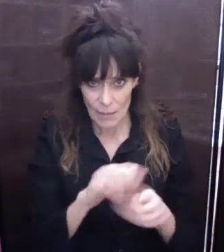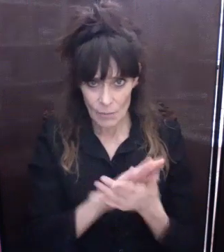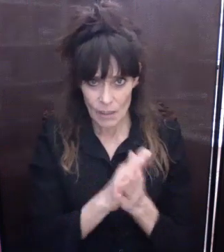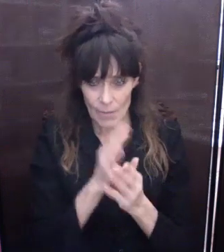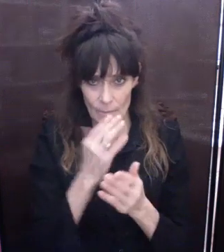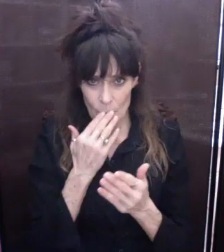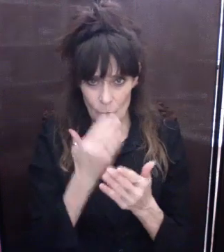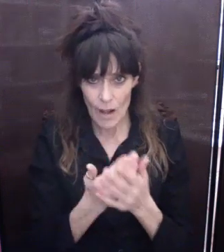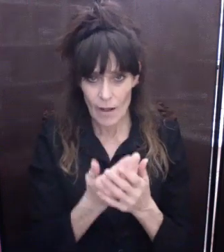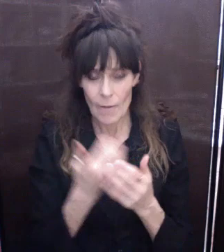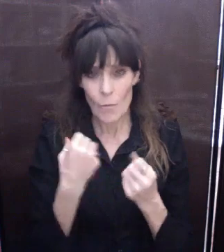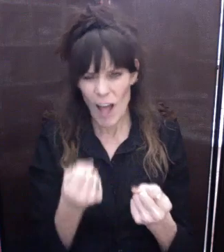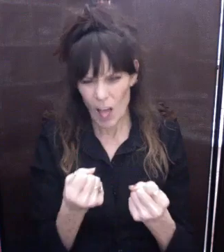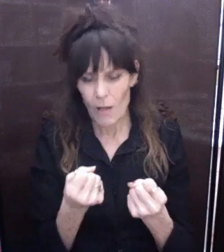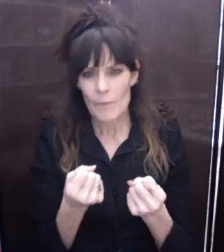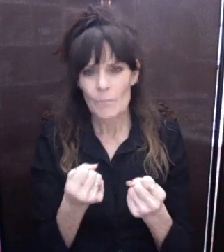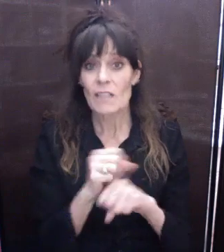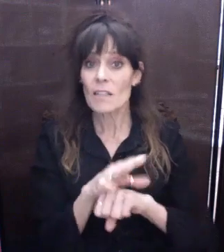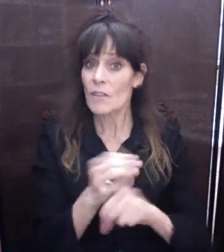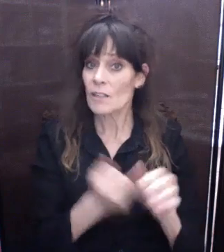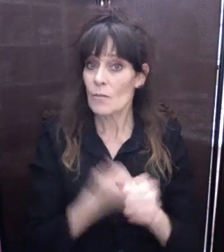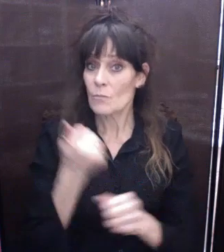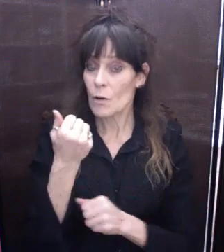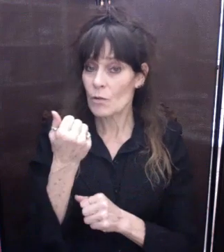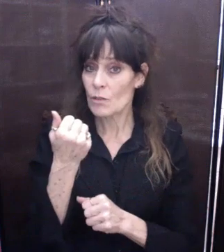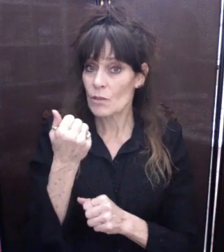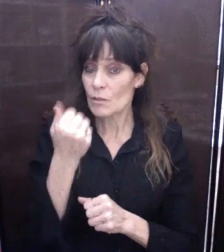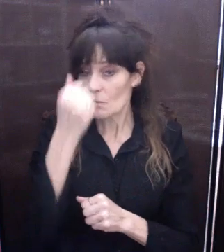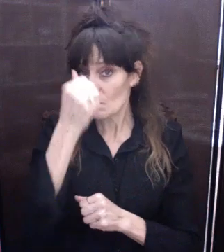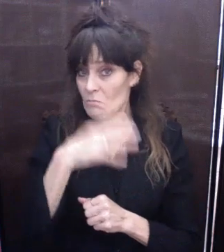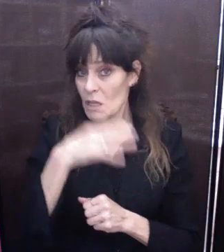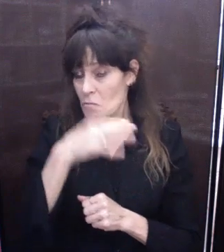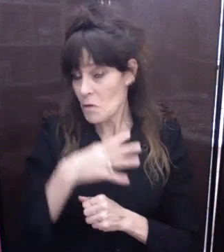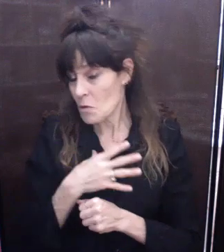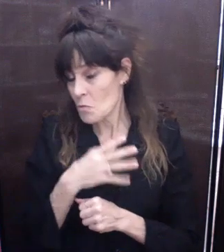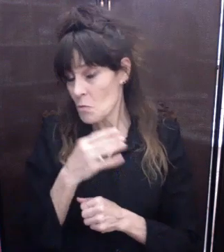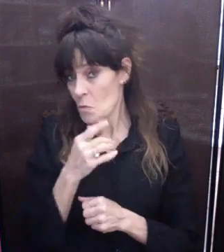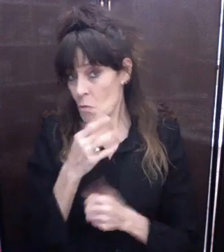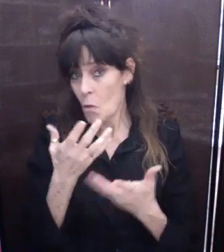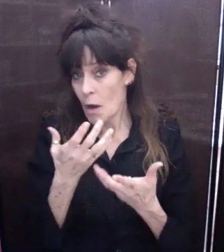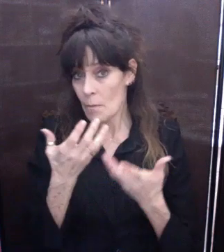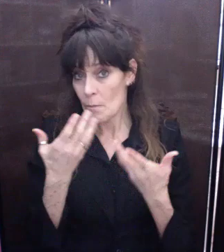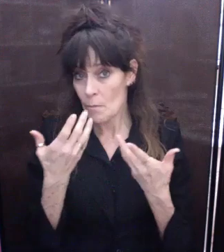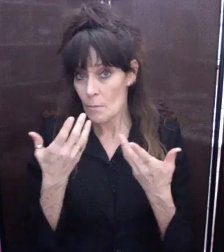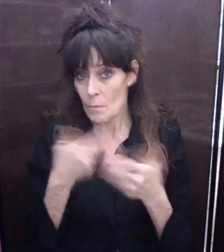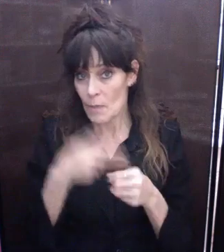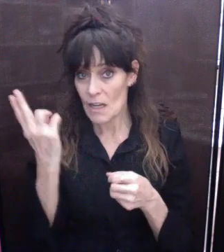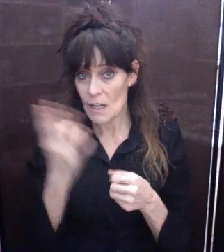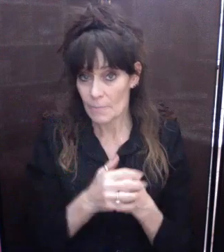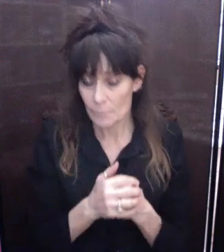have some effect on most guys who are done or want to be done. I've had the opportunity